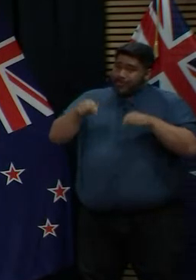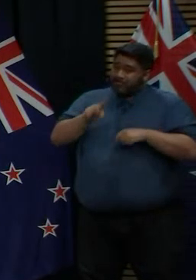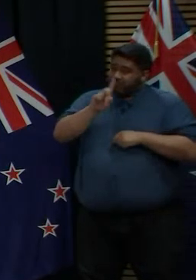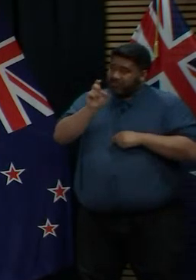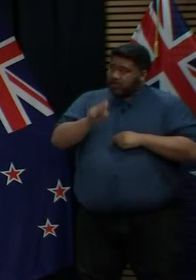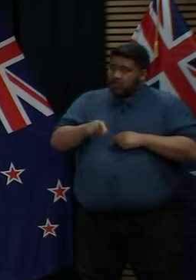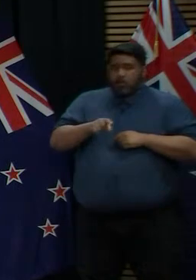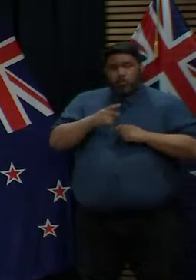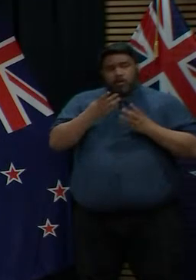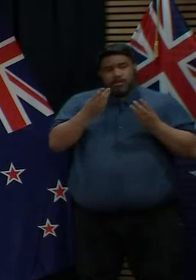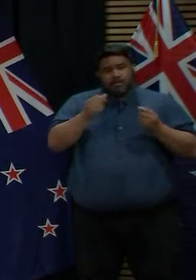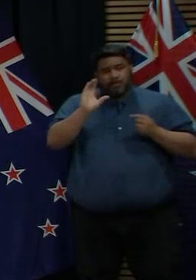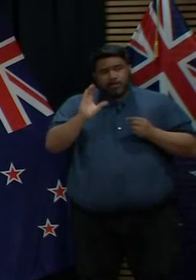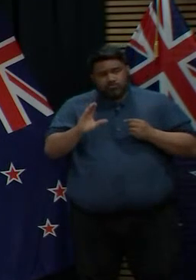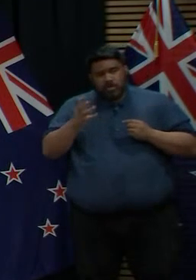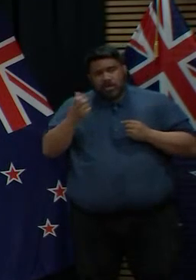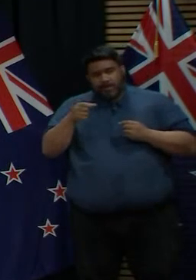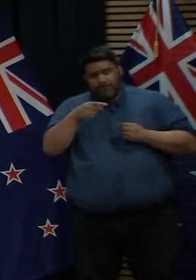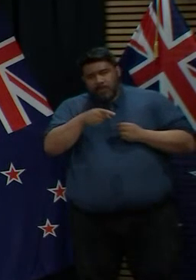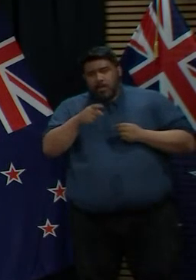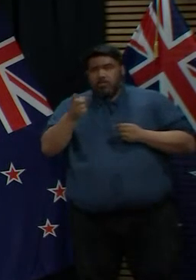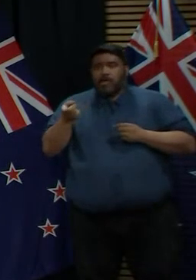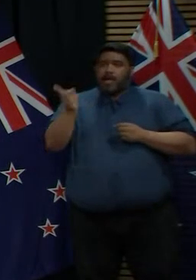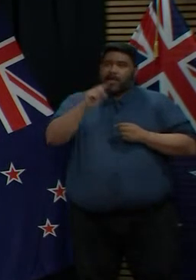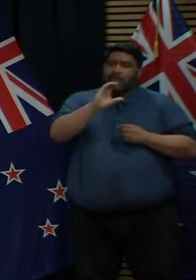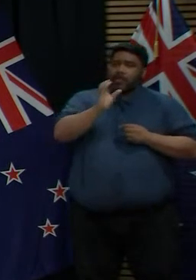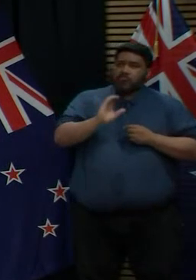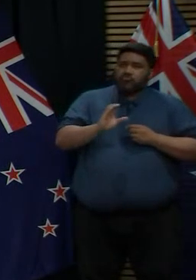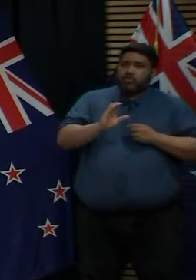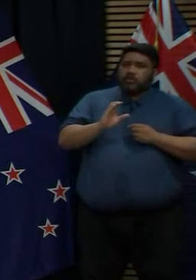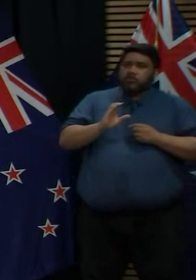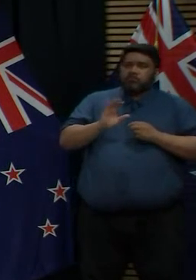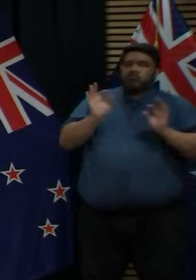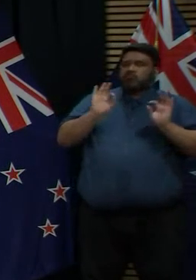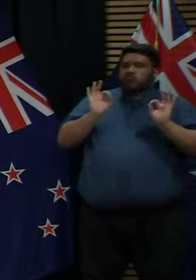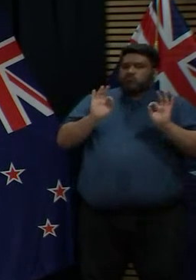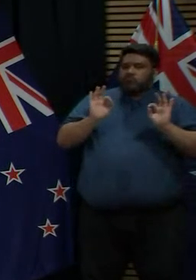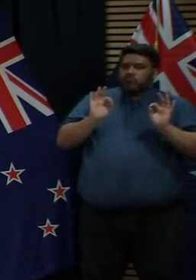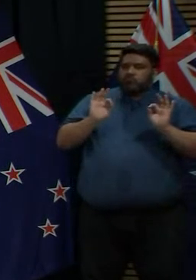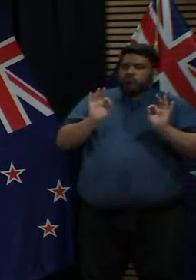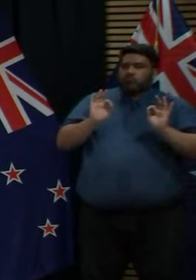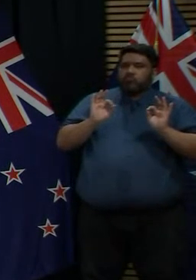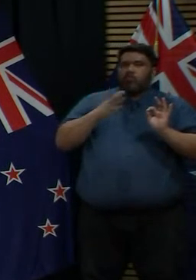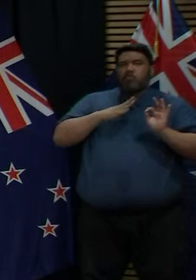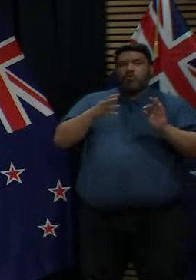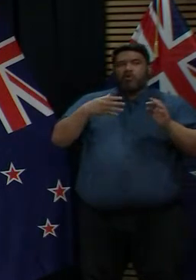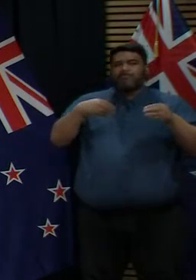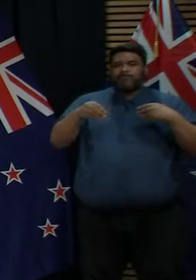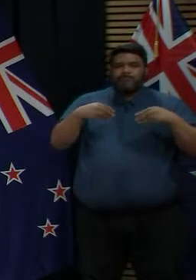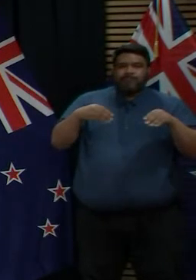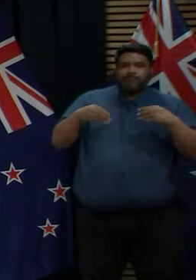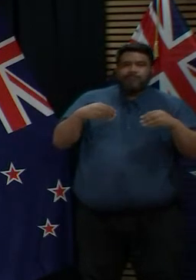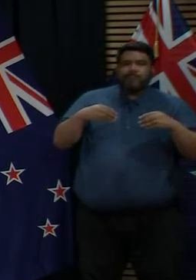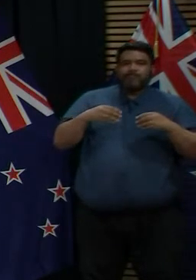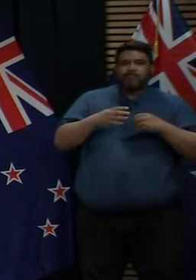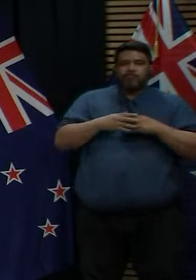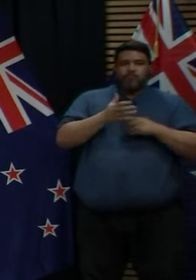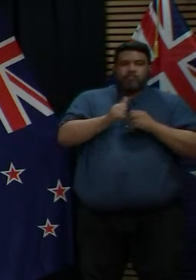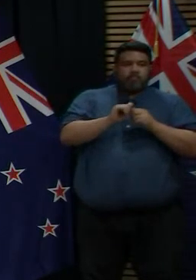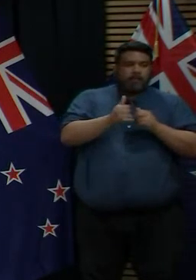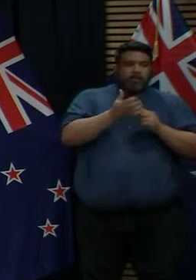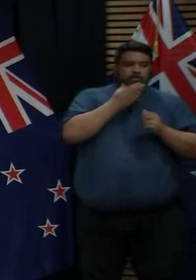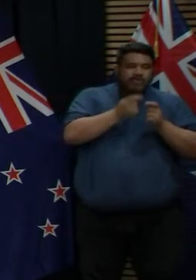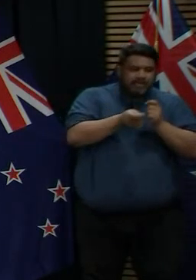different models. Some countries have allowed employers to do that, but some have allowed them to incorporate testing. And